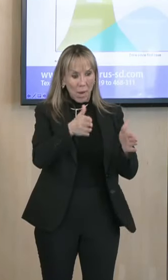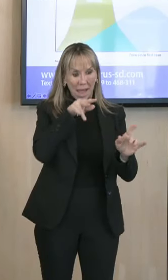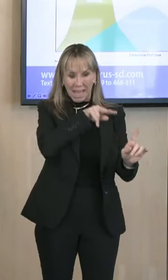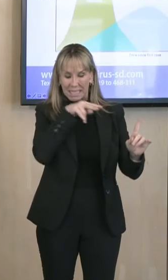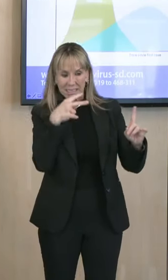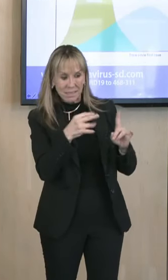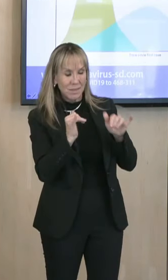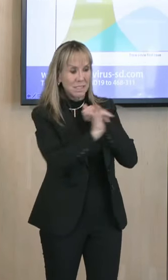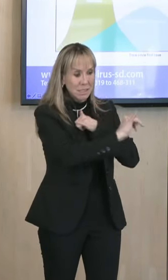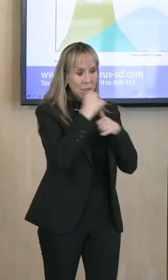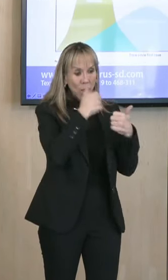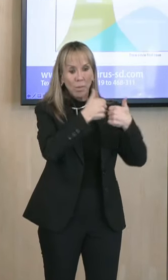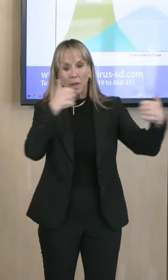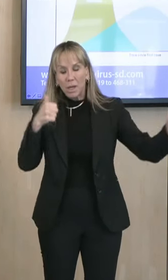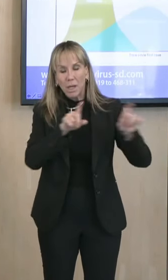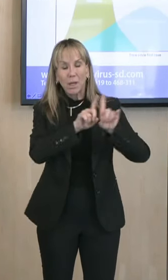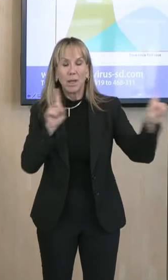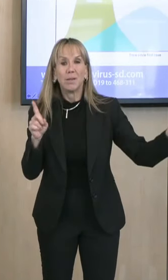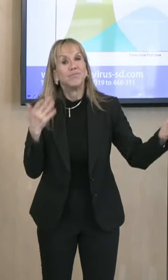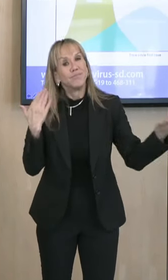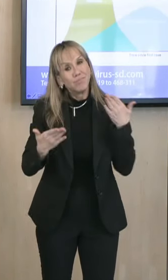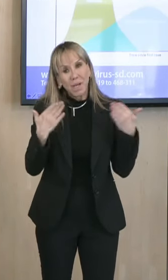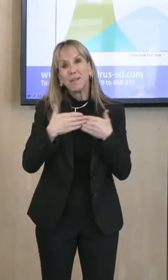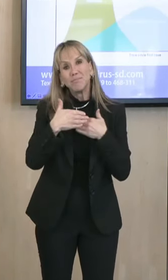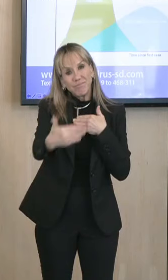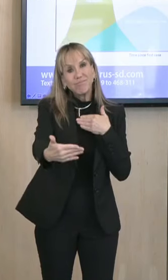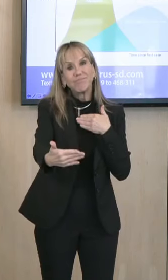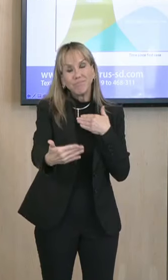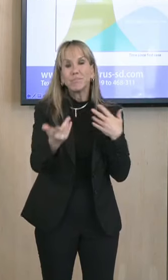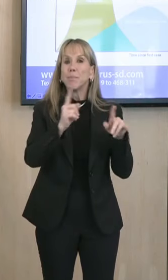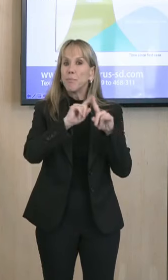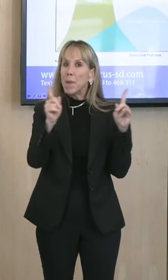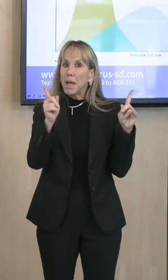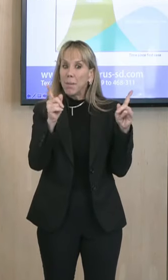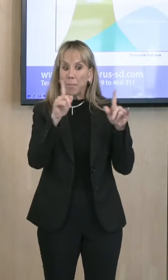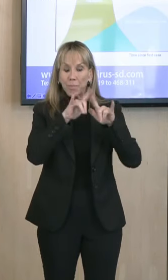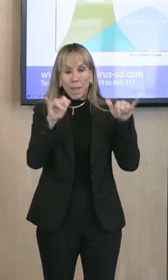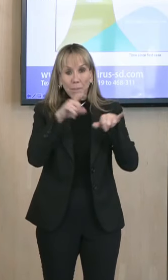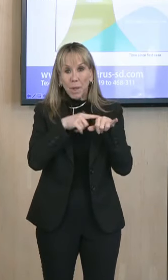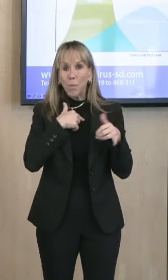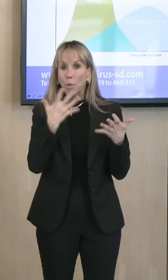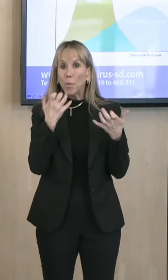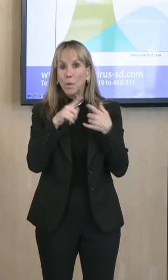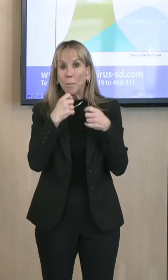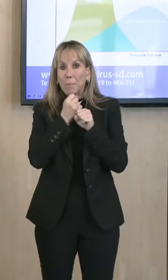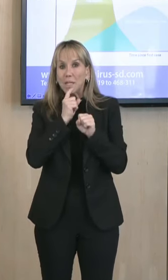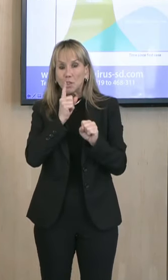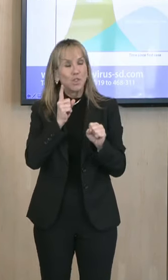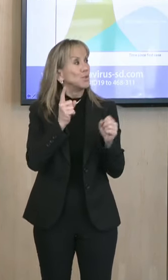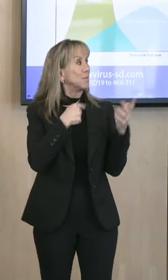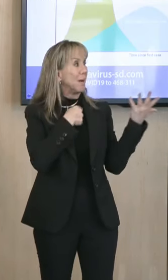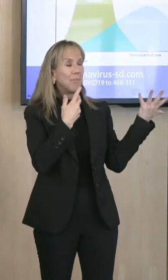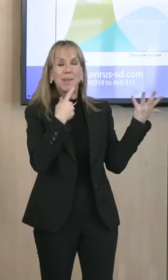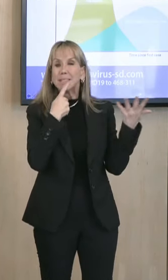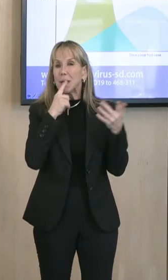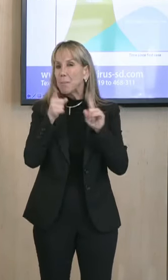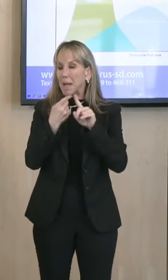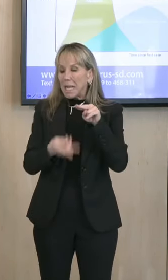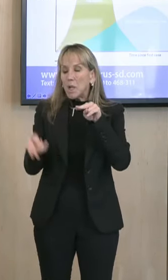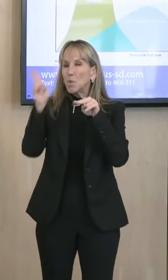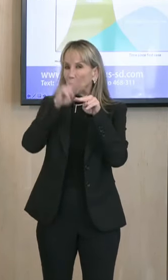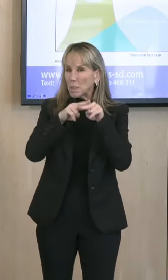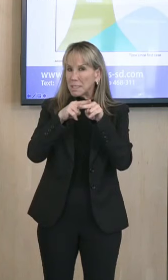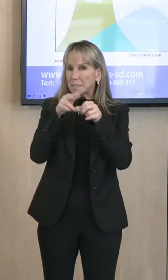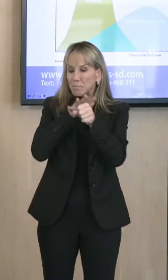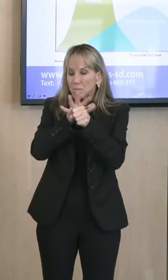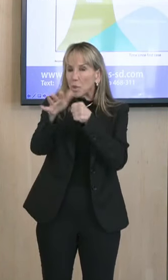the same time, we are looking to increase the capacity, and I keep making mention of it